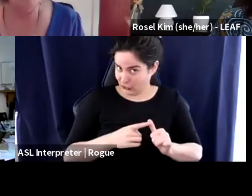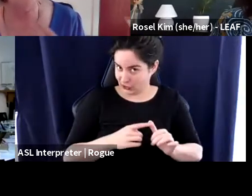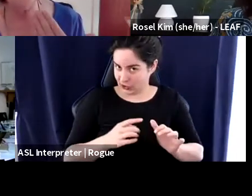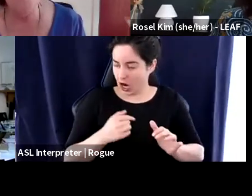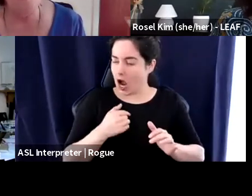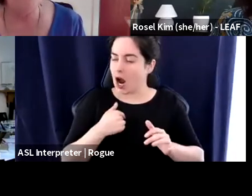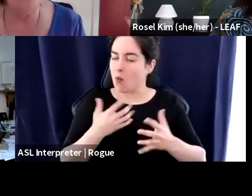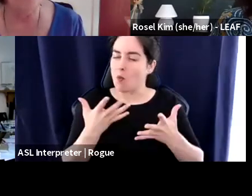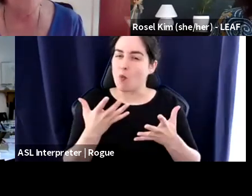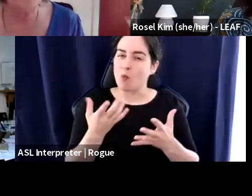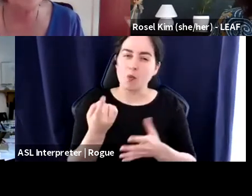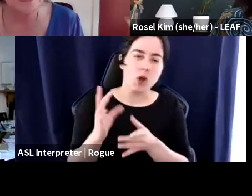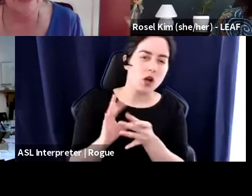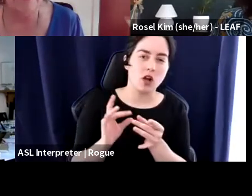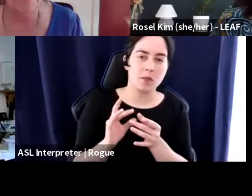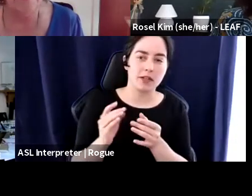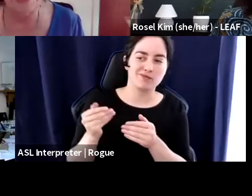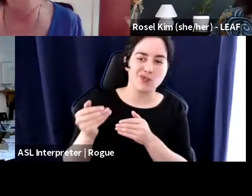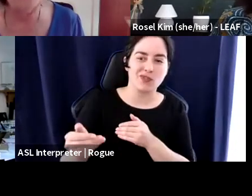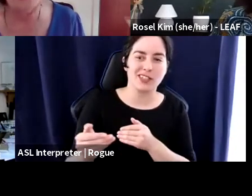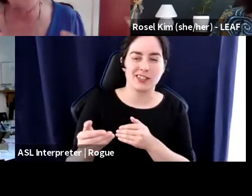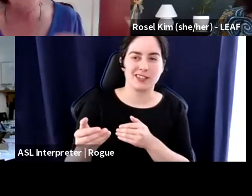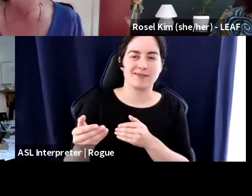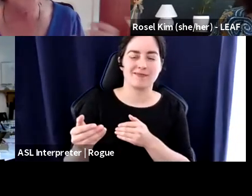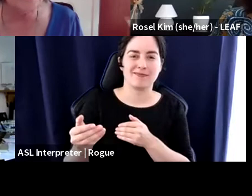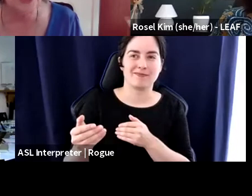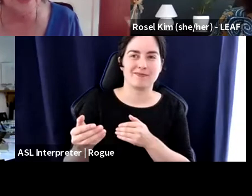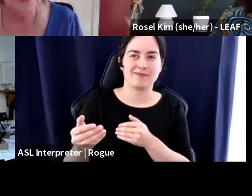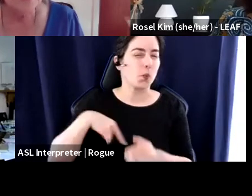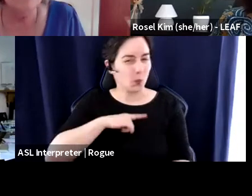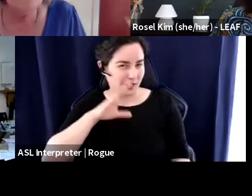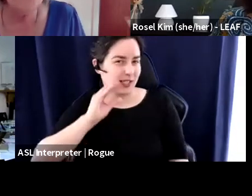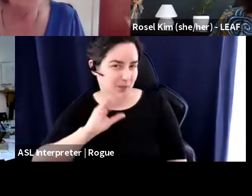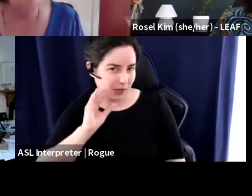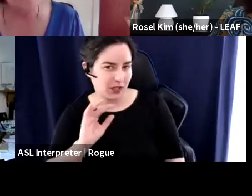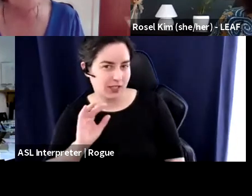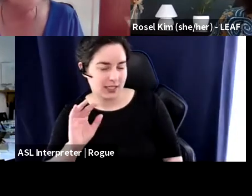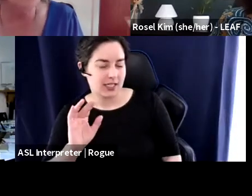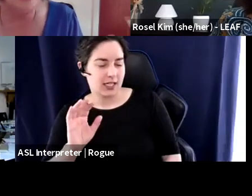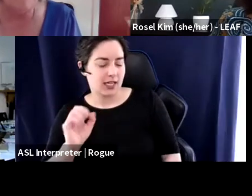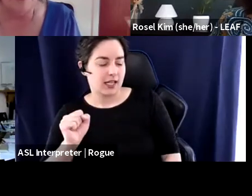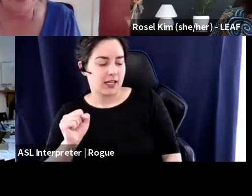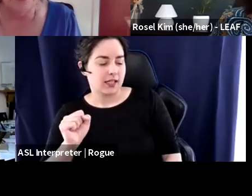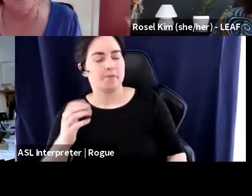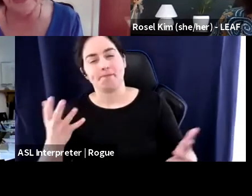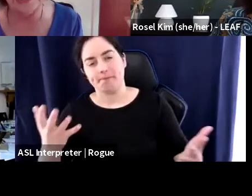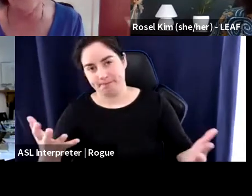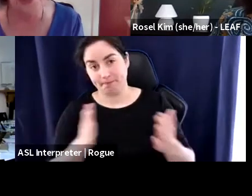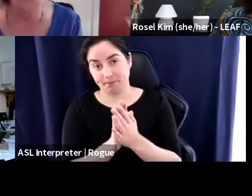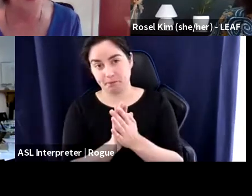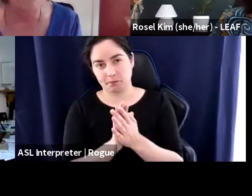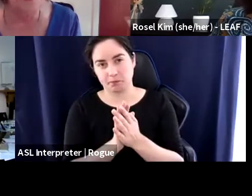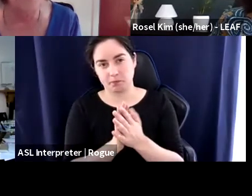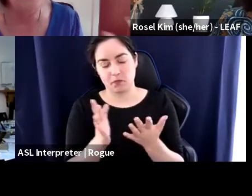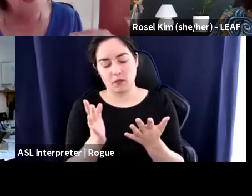commenting on so often what we hear from people. And I know you're reaching some folks that maybe don't have an opportunity to hear